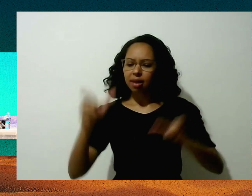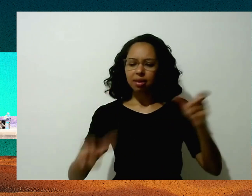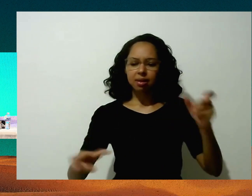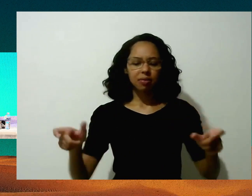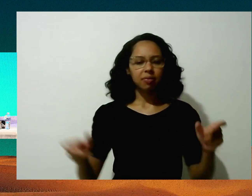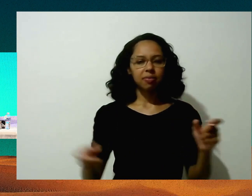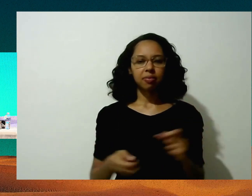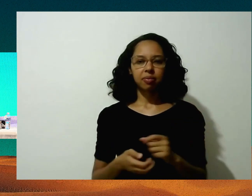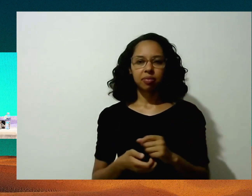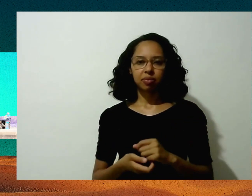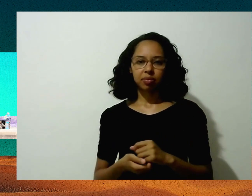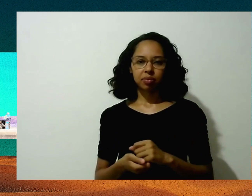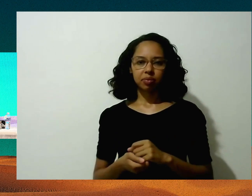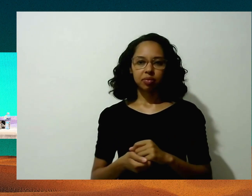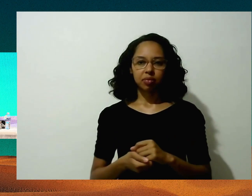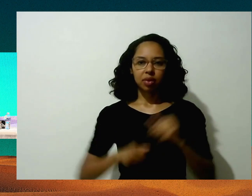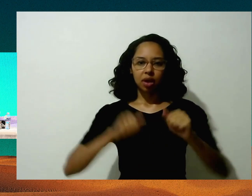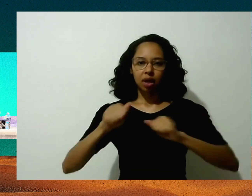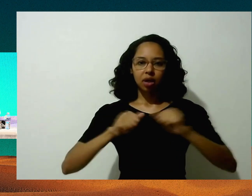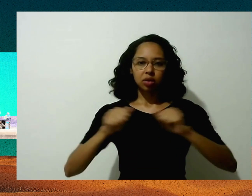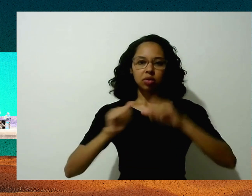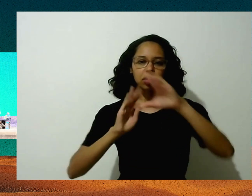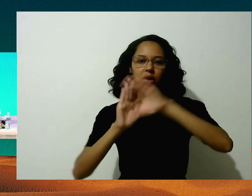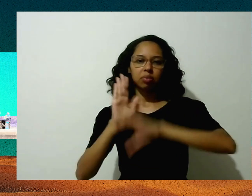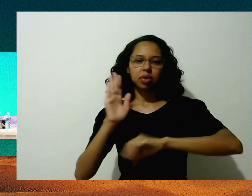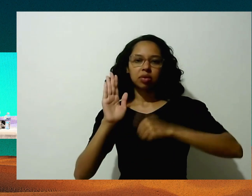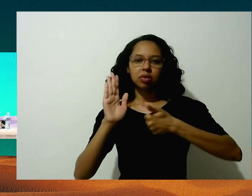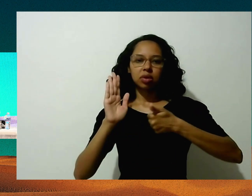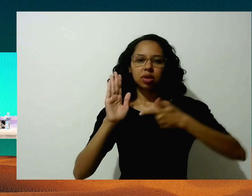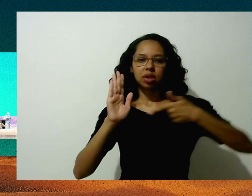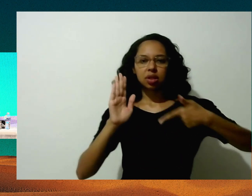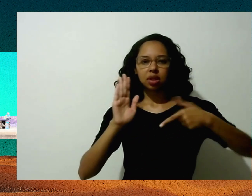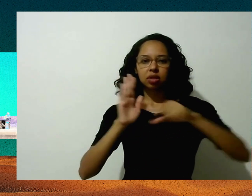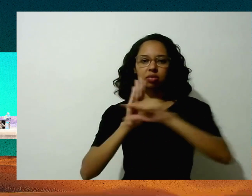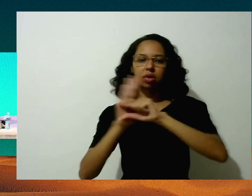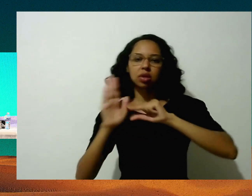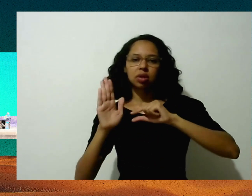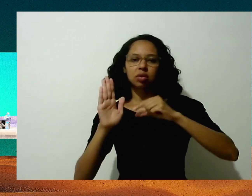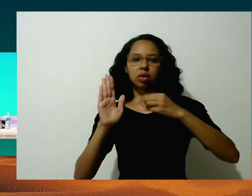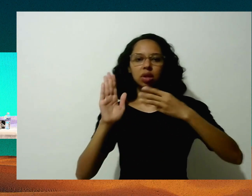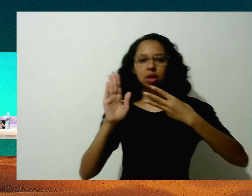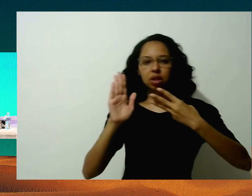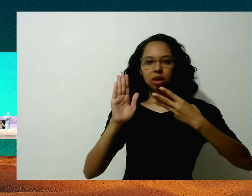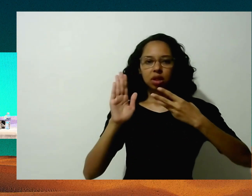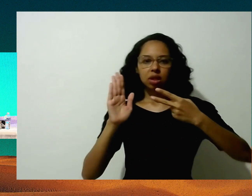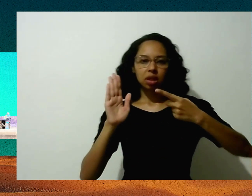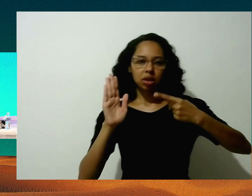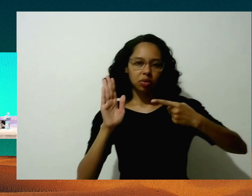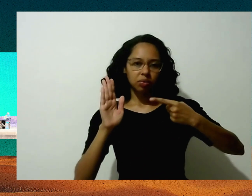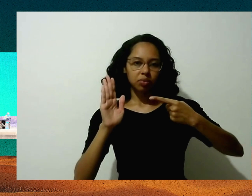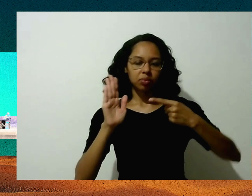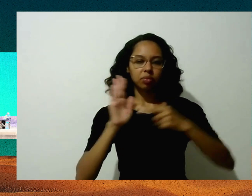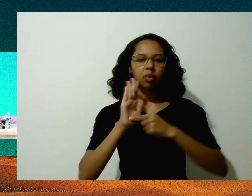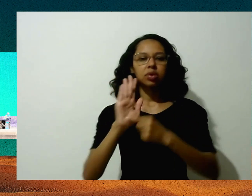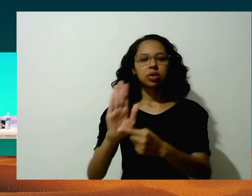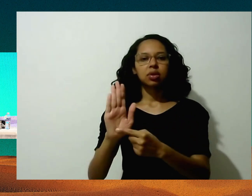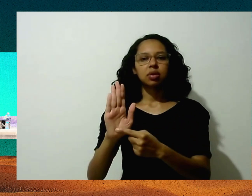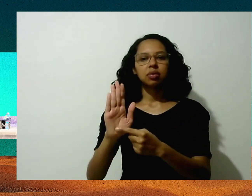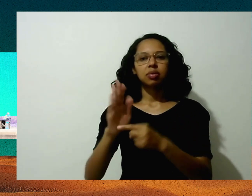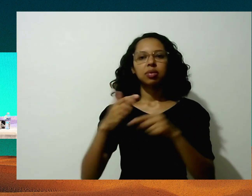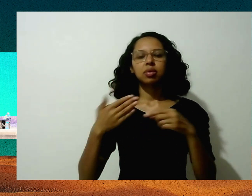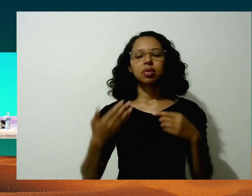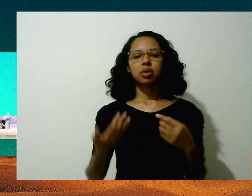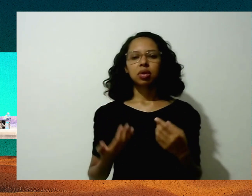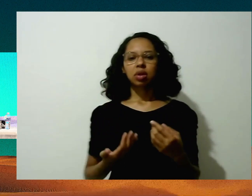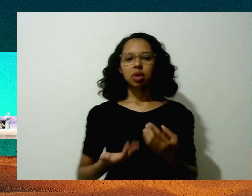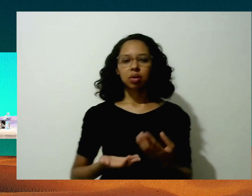dead. Atos 17:31. Acts 17:31. Porquanto estabeleceu um dia em